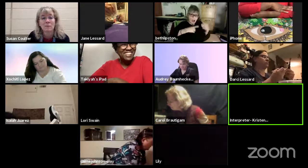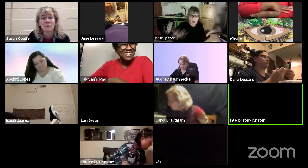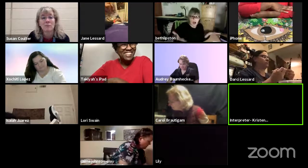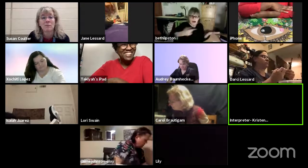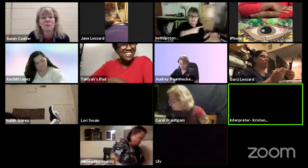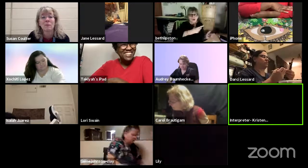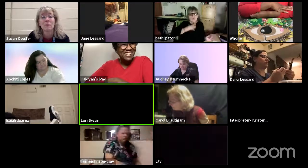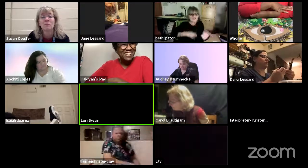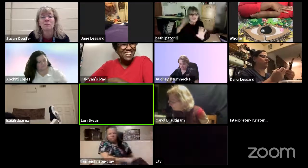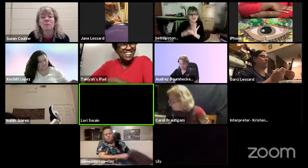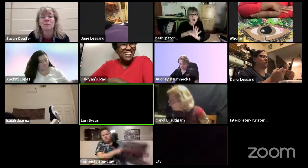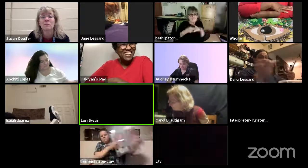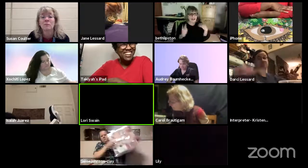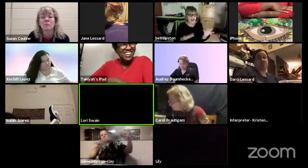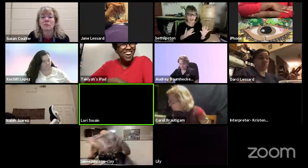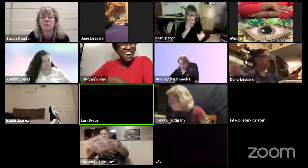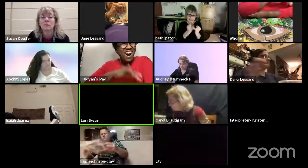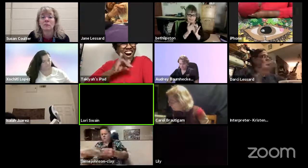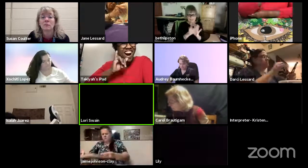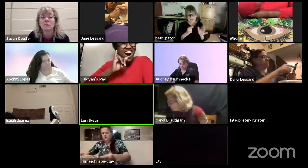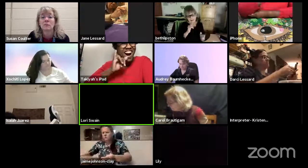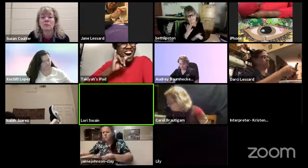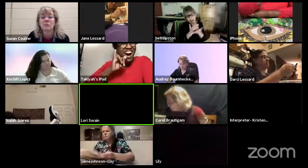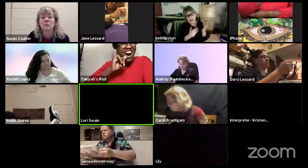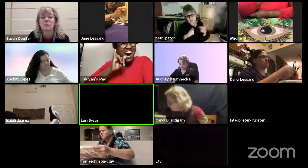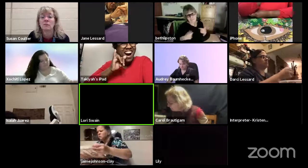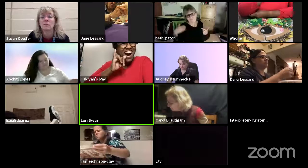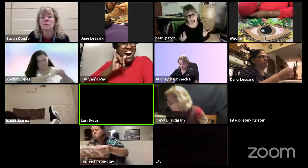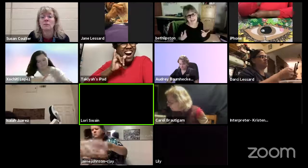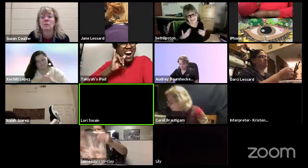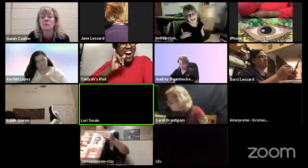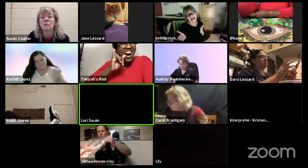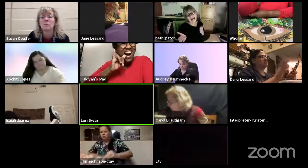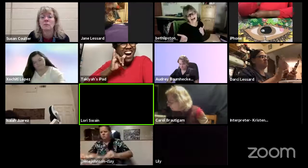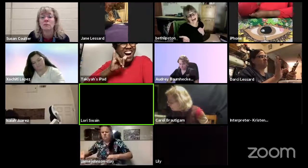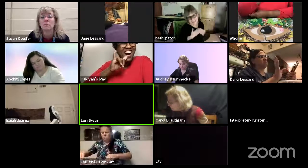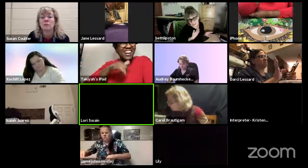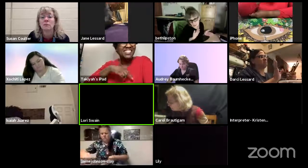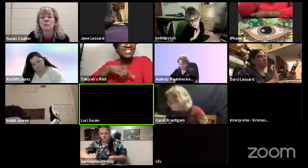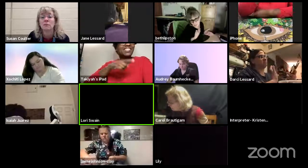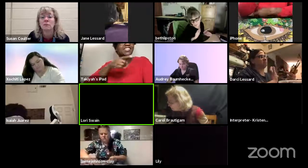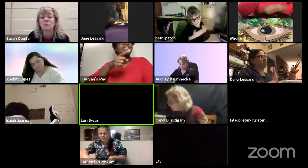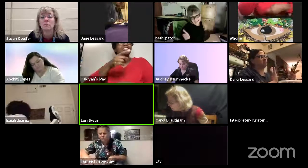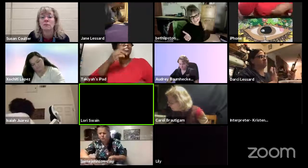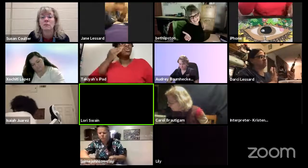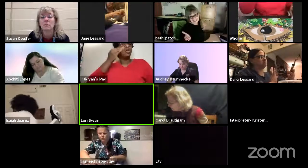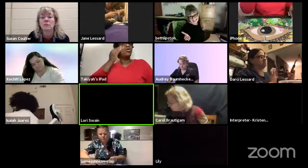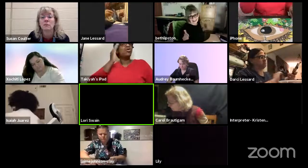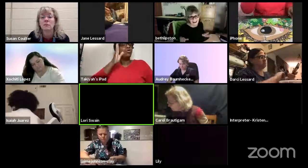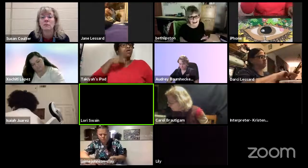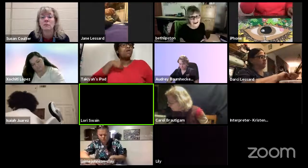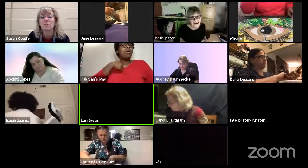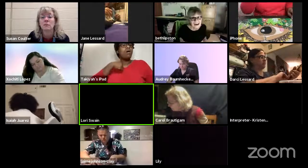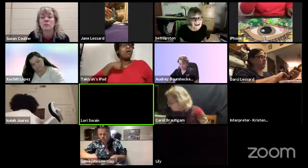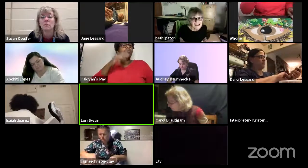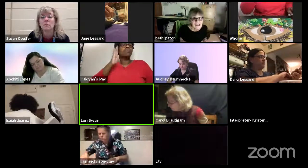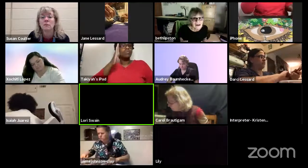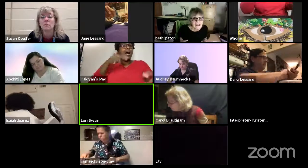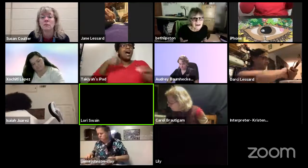She's so busy, sometimes she doesn't have time to do the art projects. And that's probably part of my fault as well, keeping them so